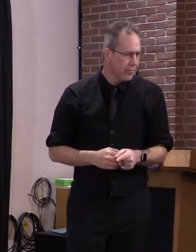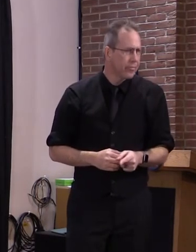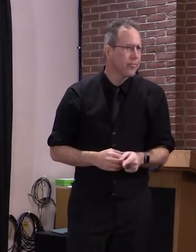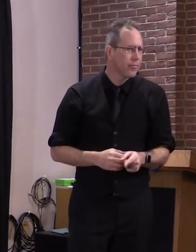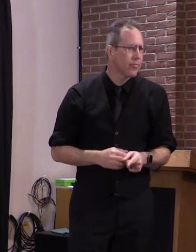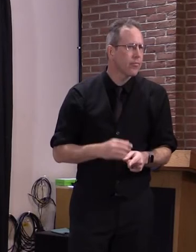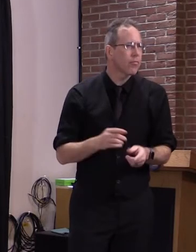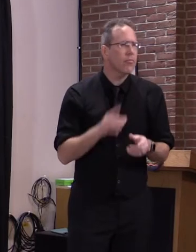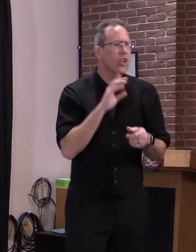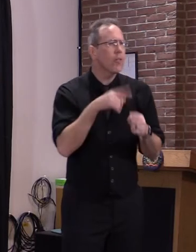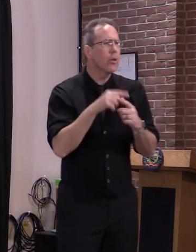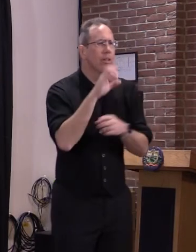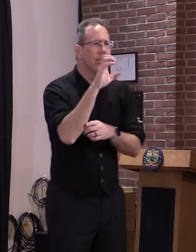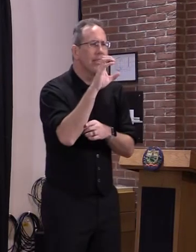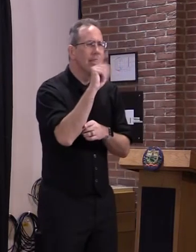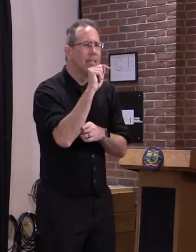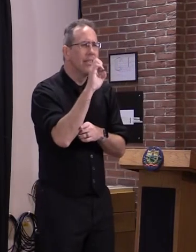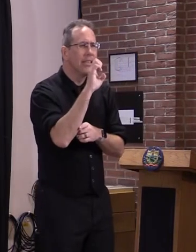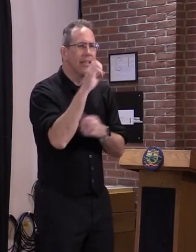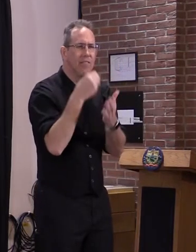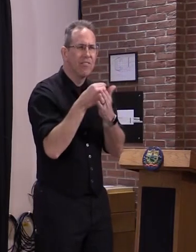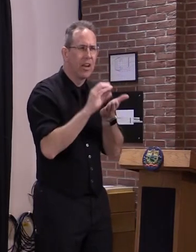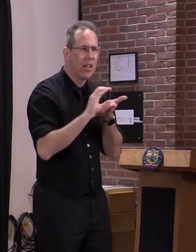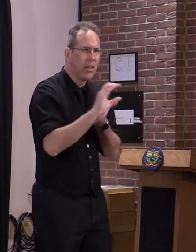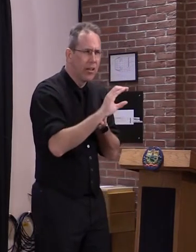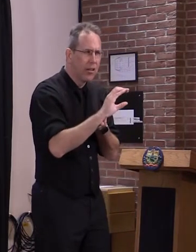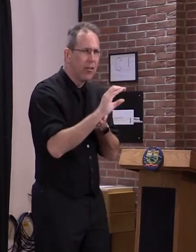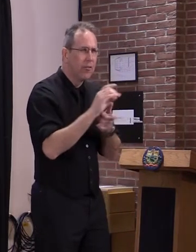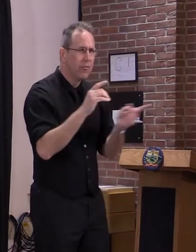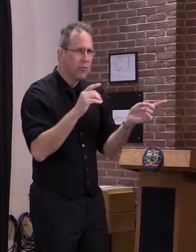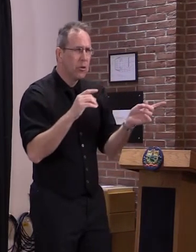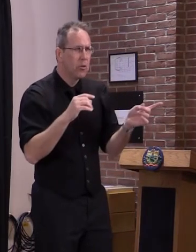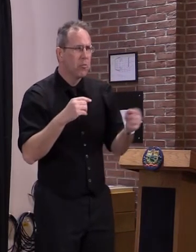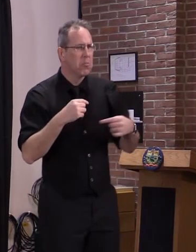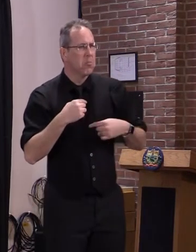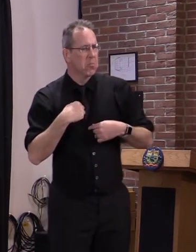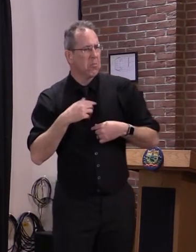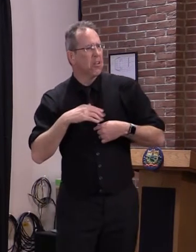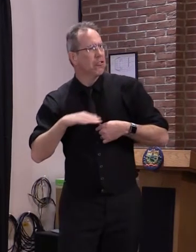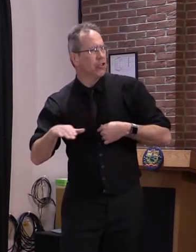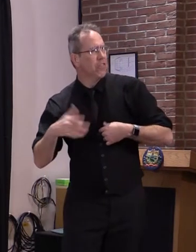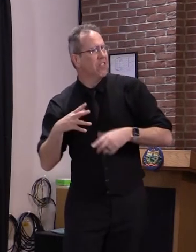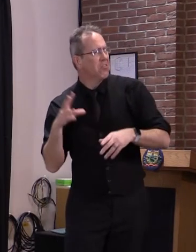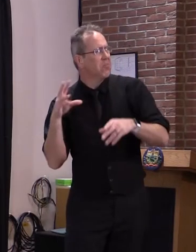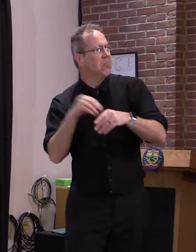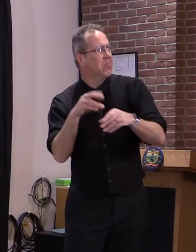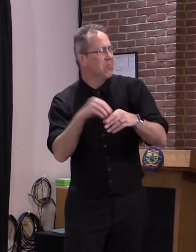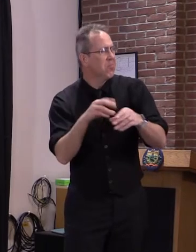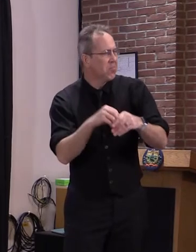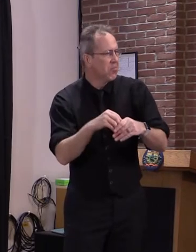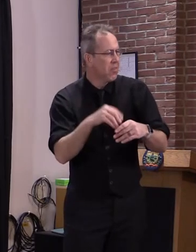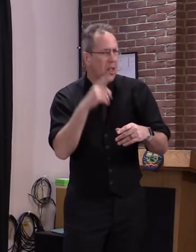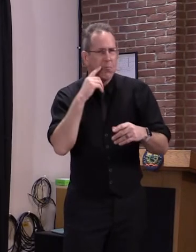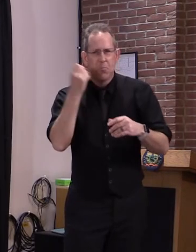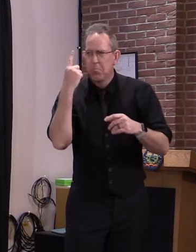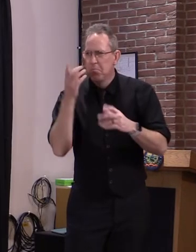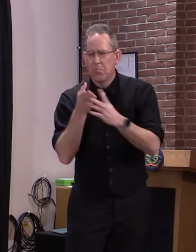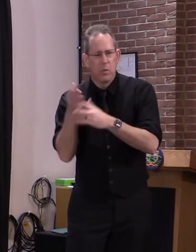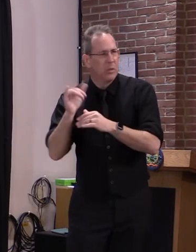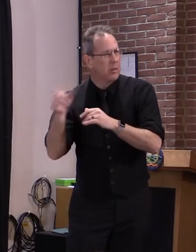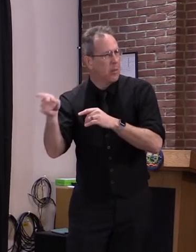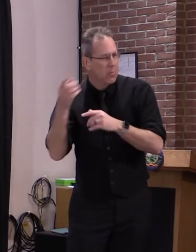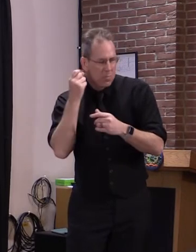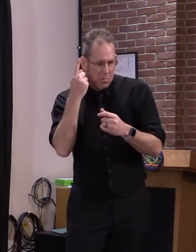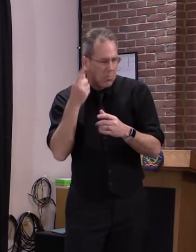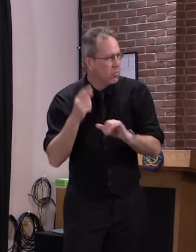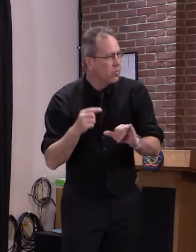through the high school, and you've experienced with this as well, of course. And there's three issues. One